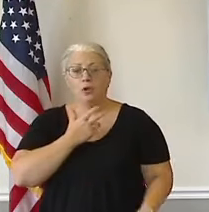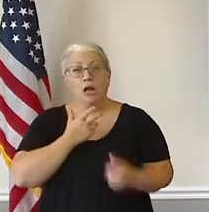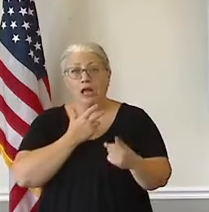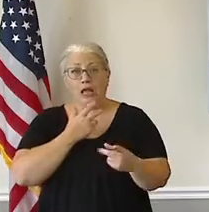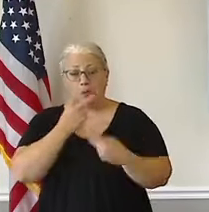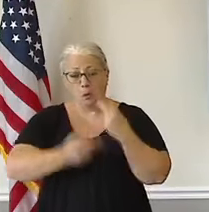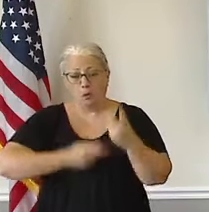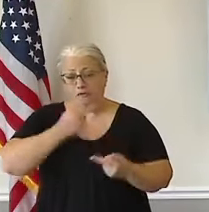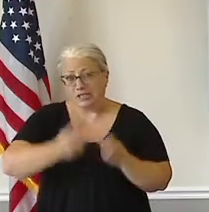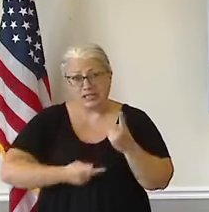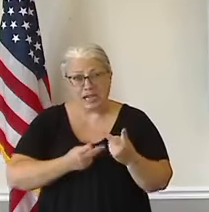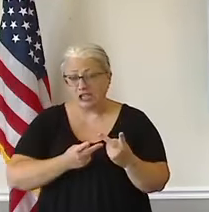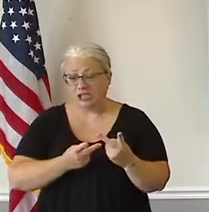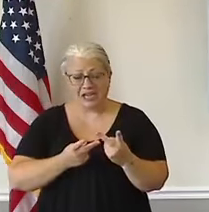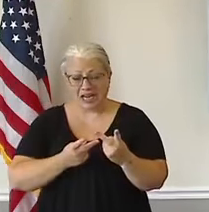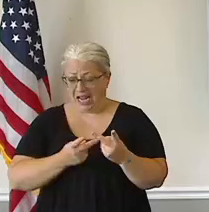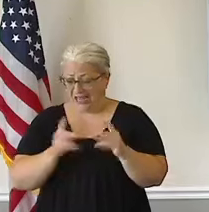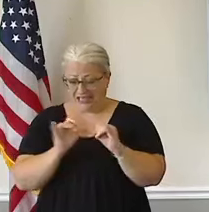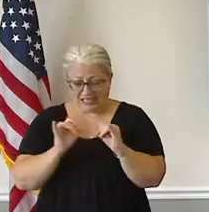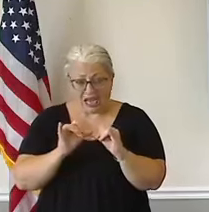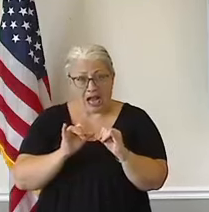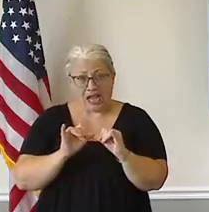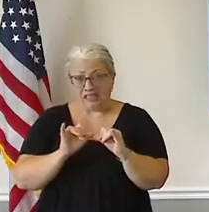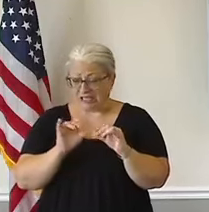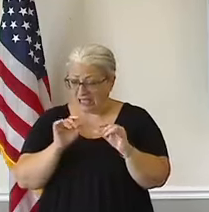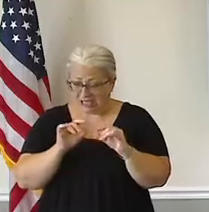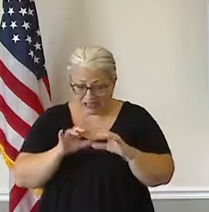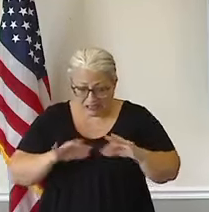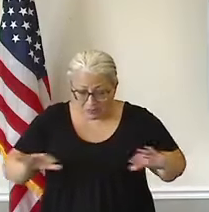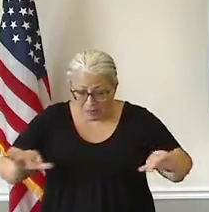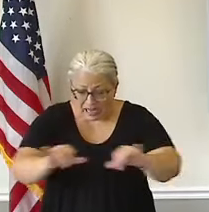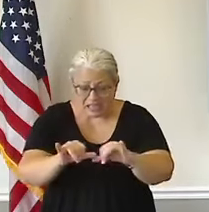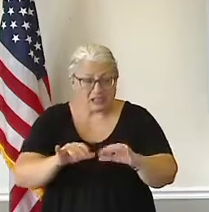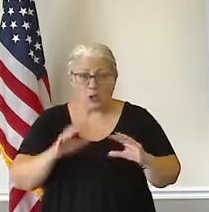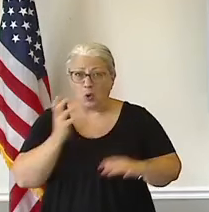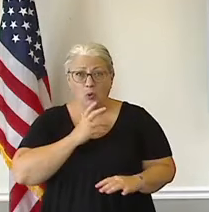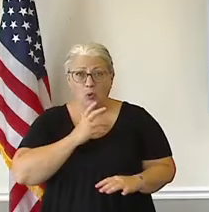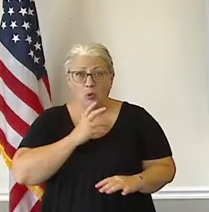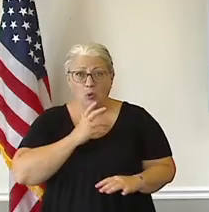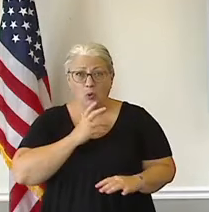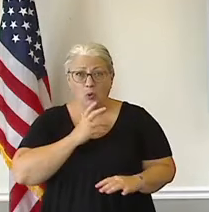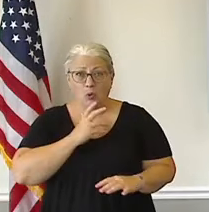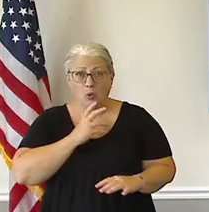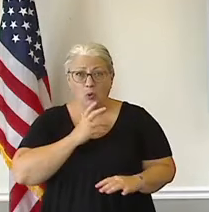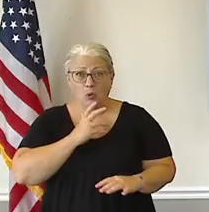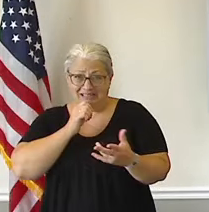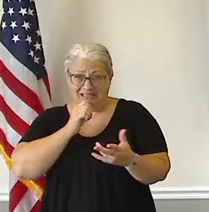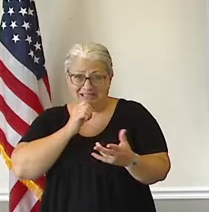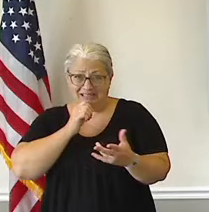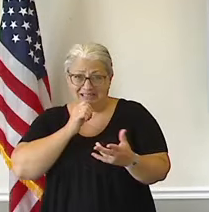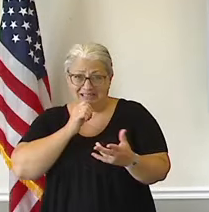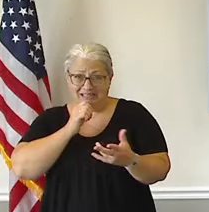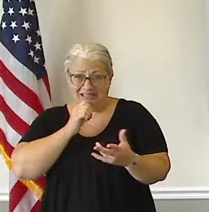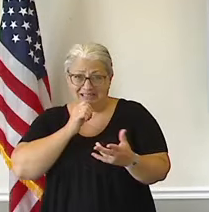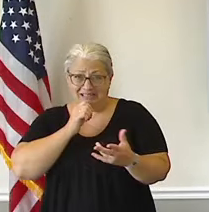isn't really, the size of the space and what have you, isn't there to meet the current protocols. So the jail